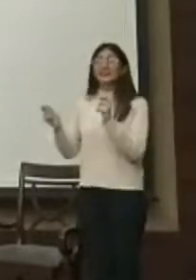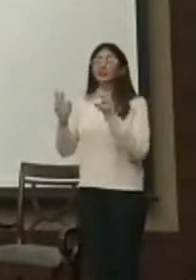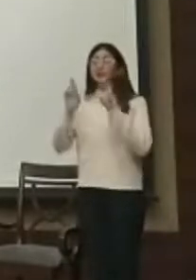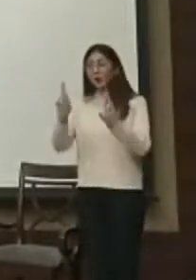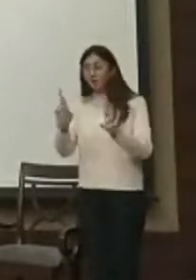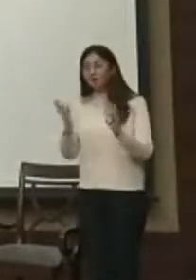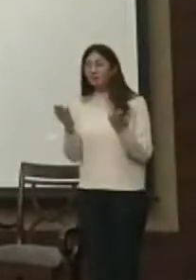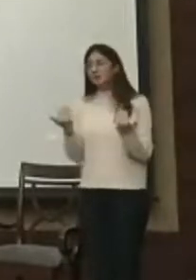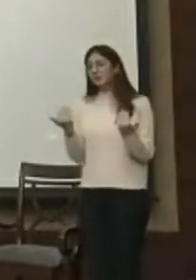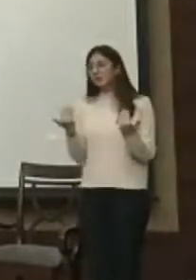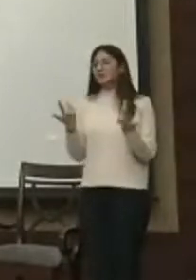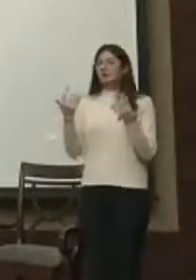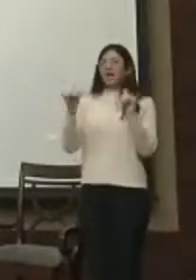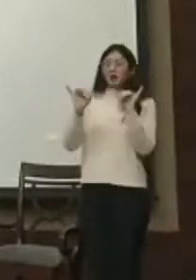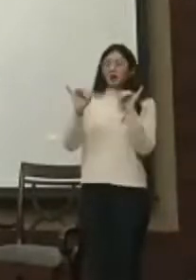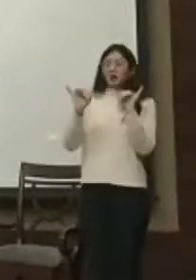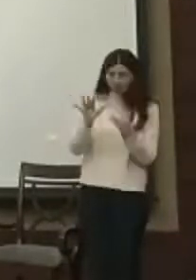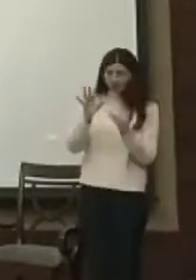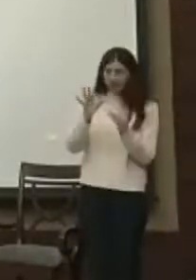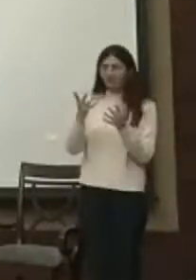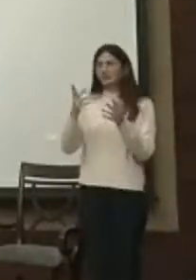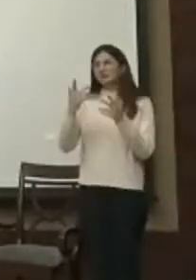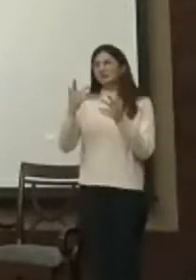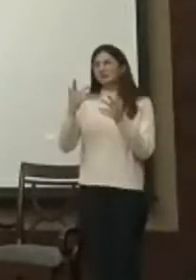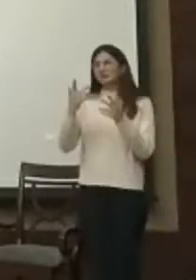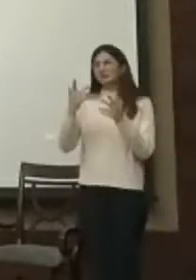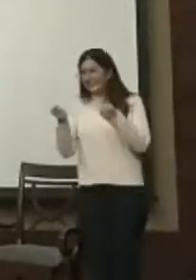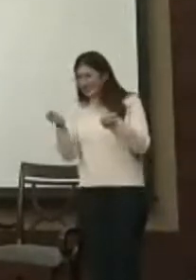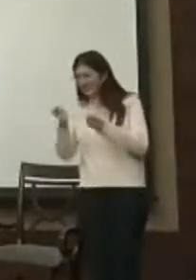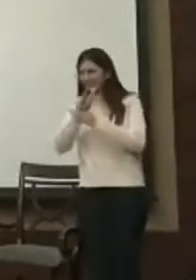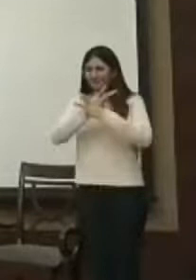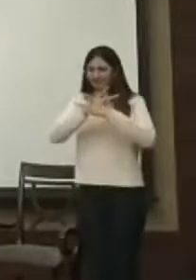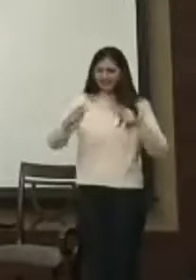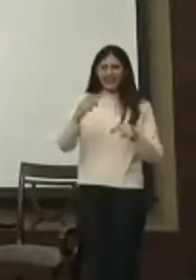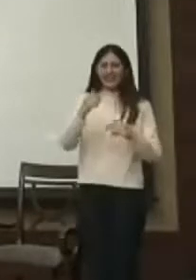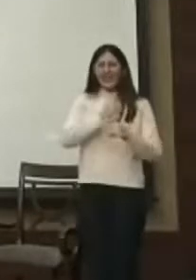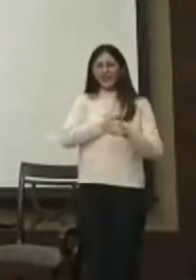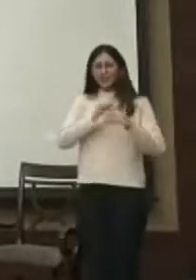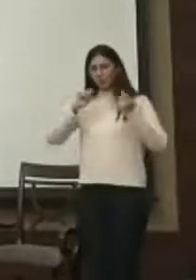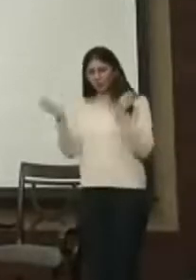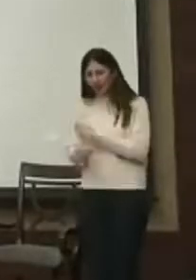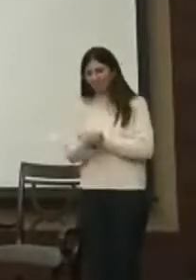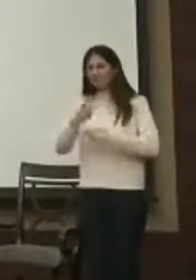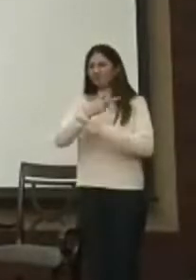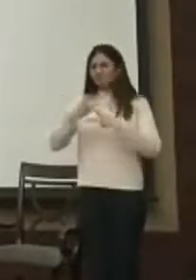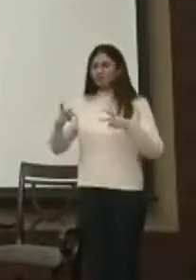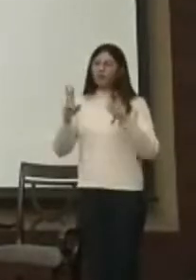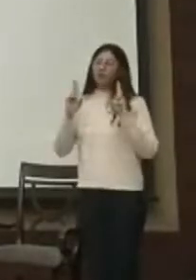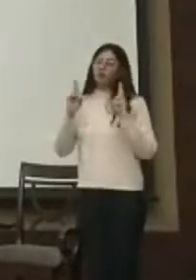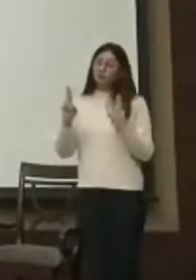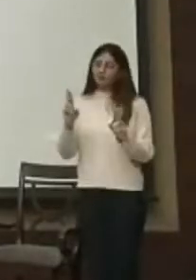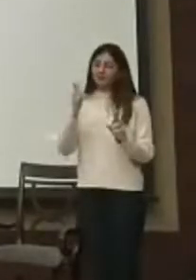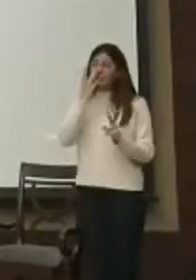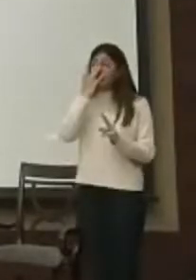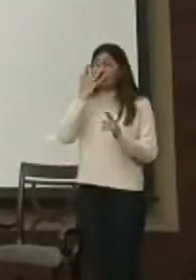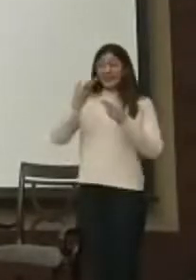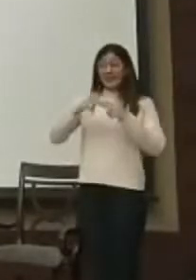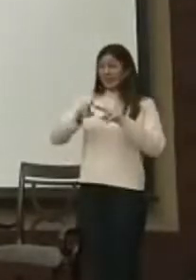accommodation, infrastructure, facilities, attitude changes, etc. Because without radical